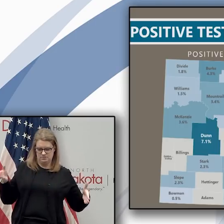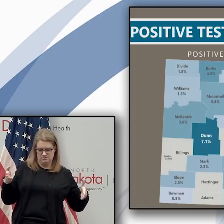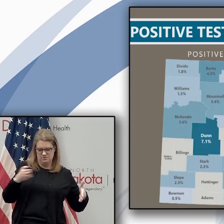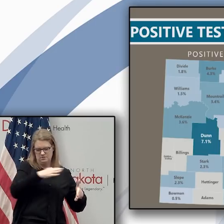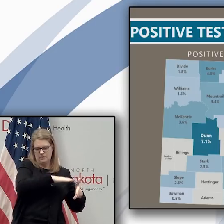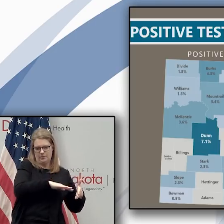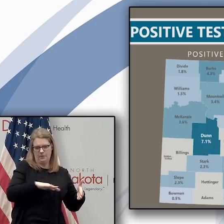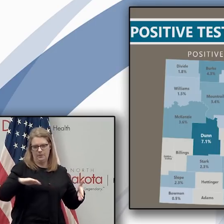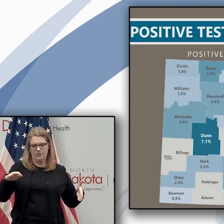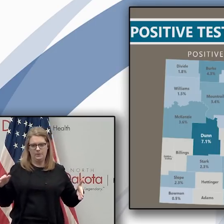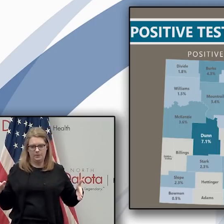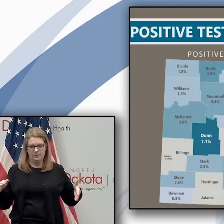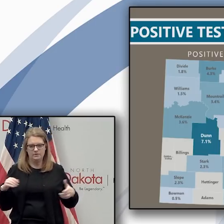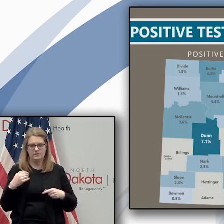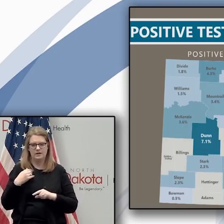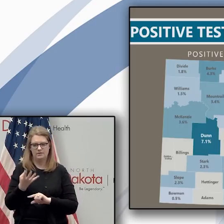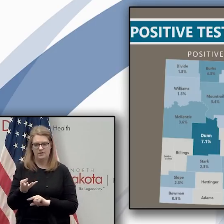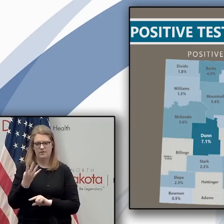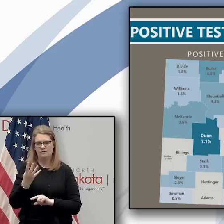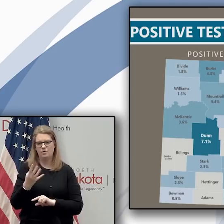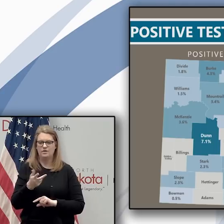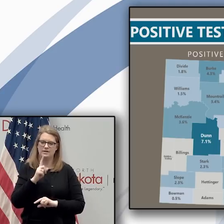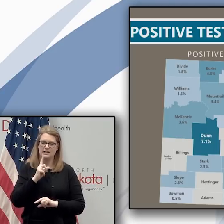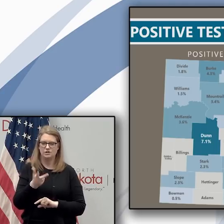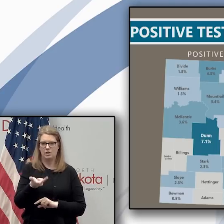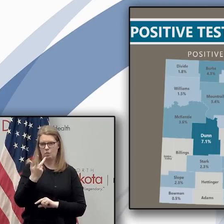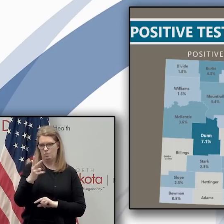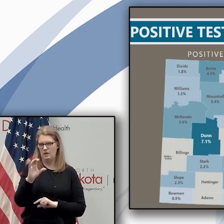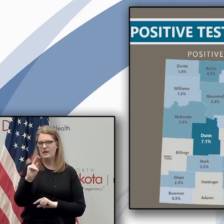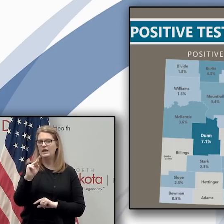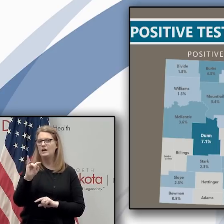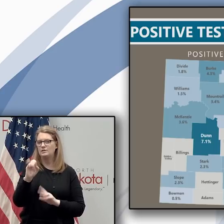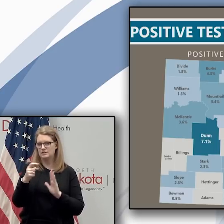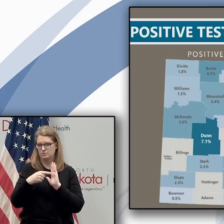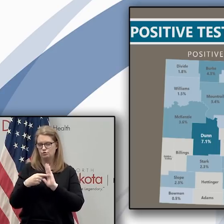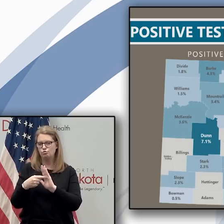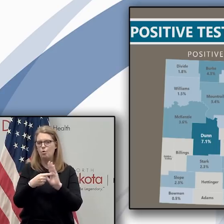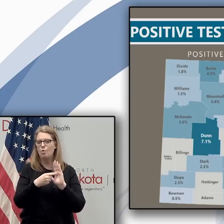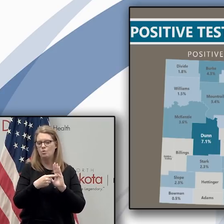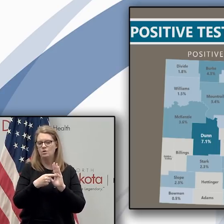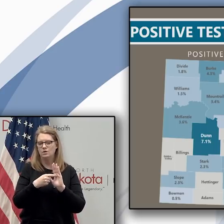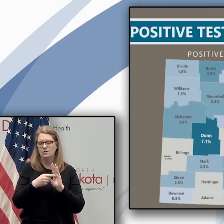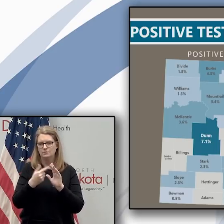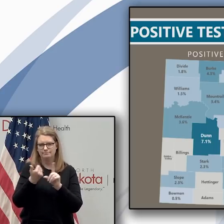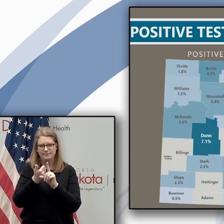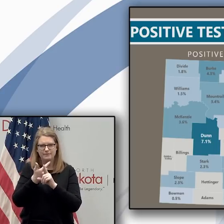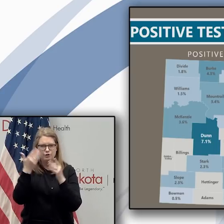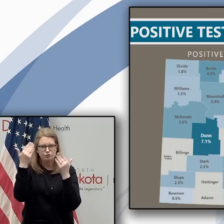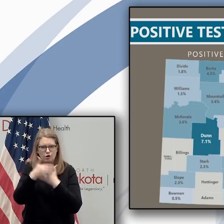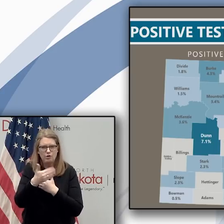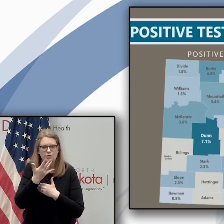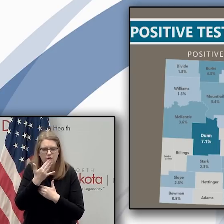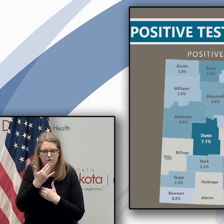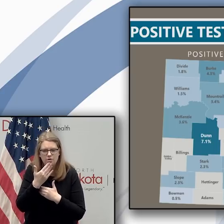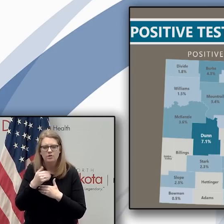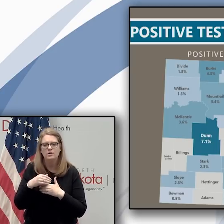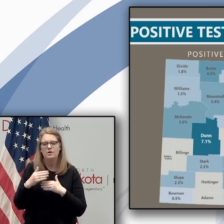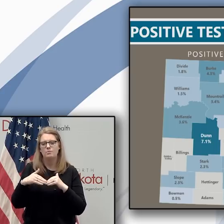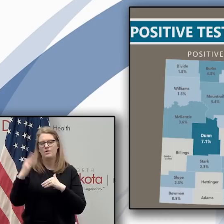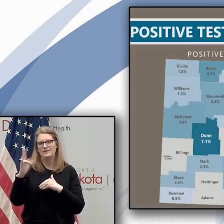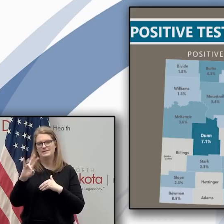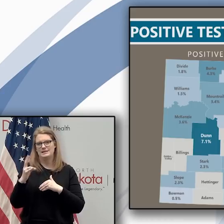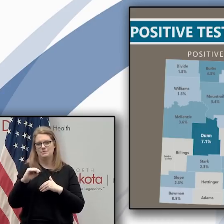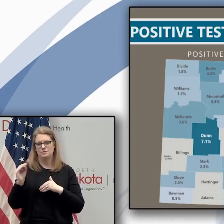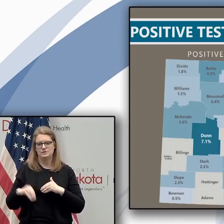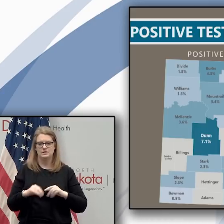4 counties, or I guess 3 counties here that we're showing that are highlighted in the darker color that have more than 7%. We have 3